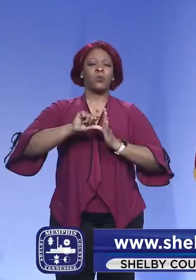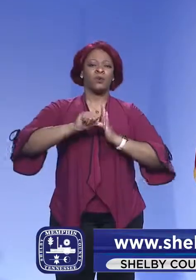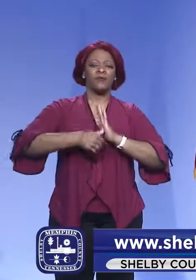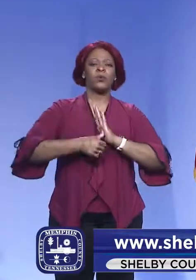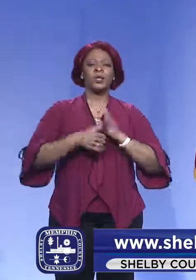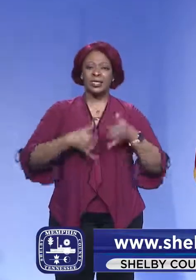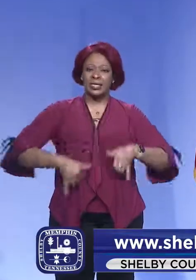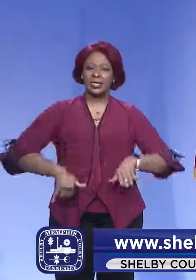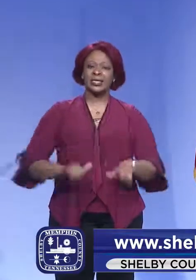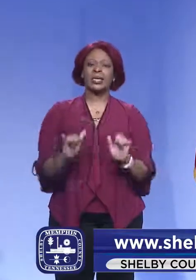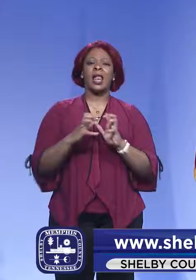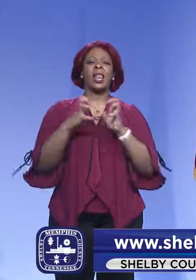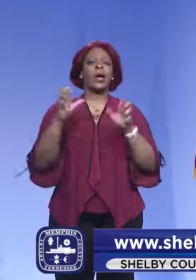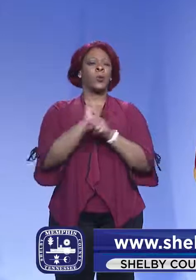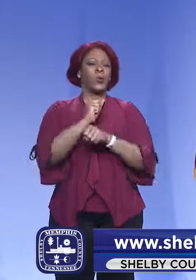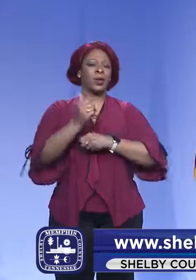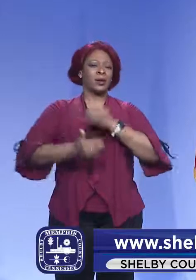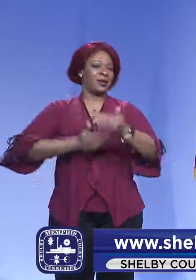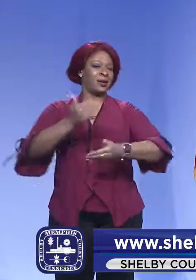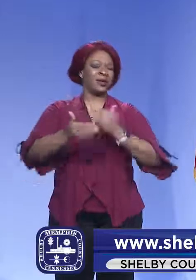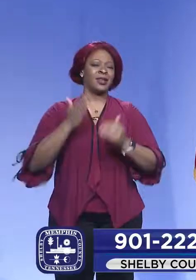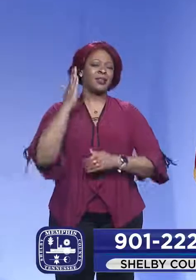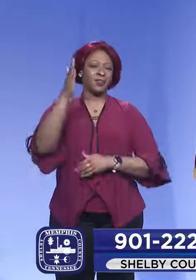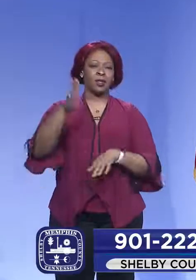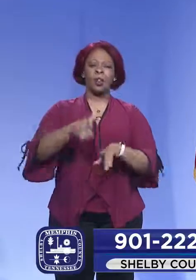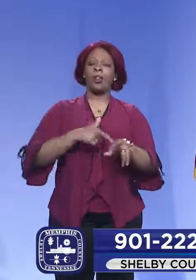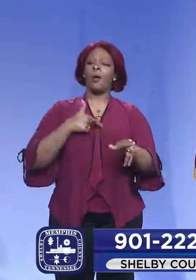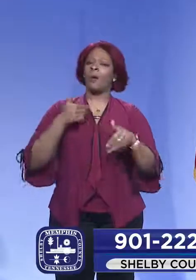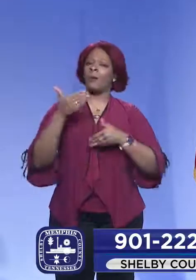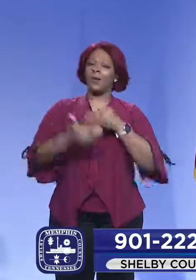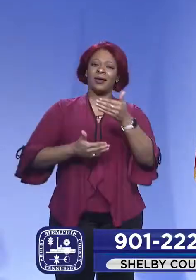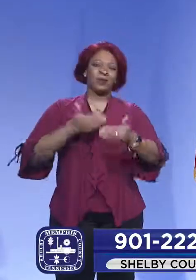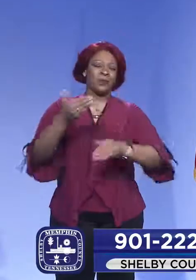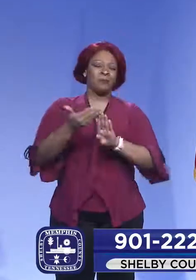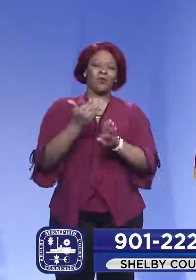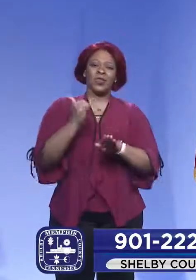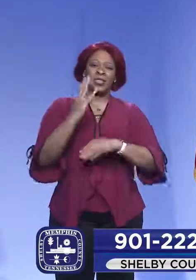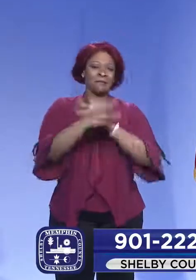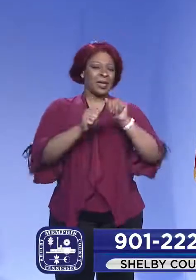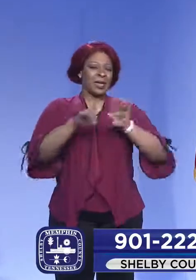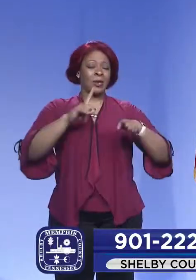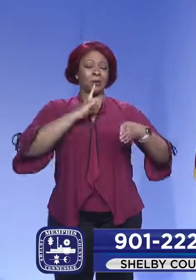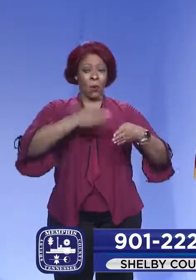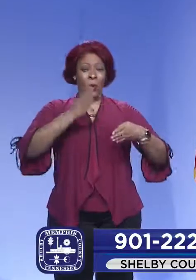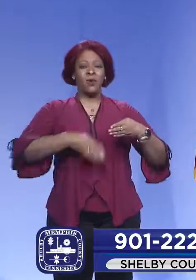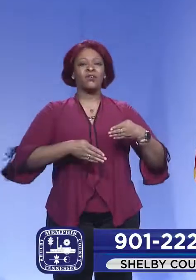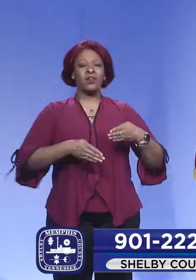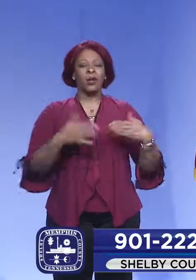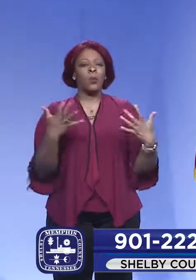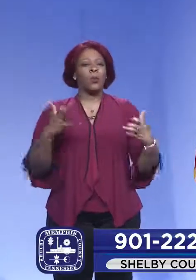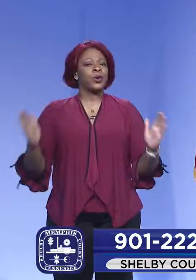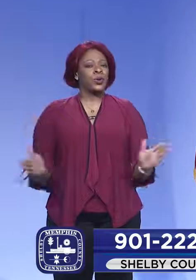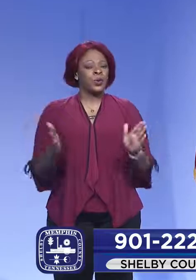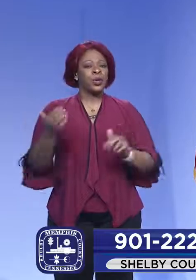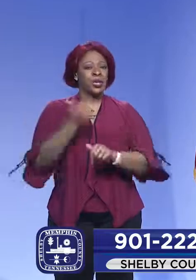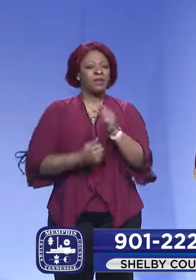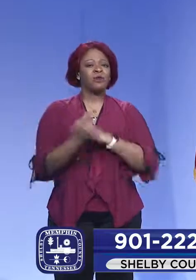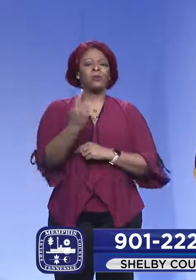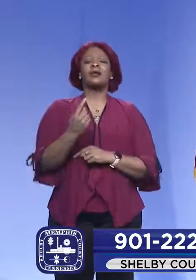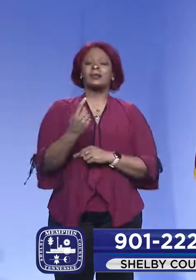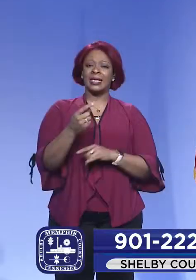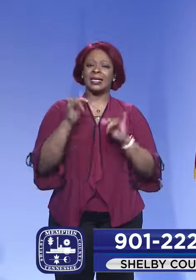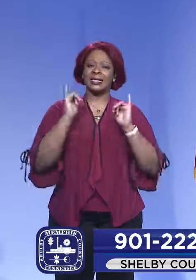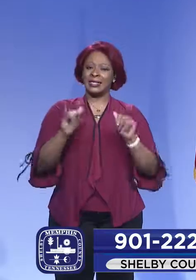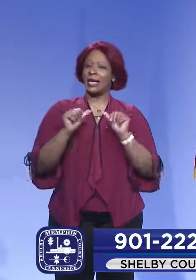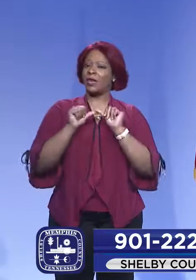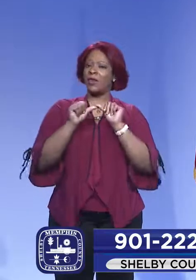there is still much work ahead of us. We have a long way to go before the pandemic is over. So I want to encourage everyone to stay